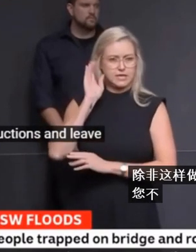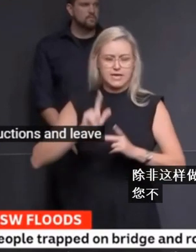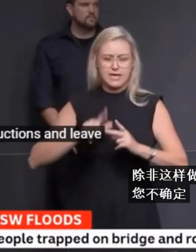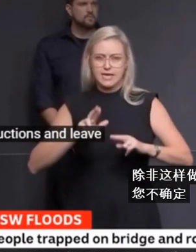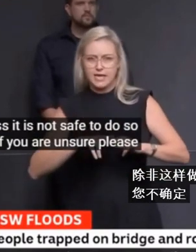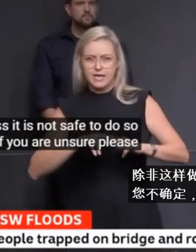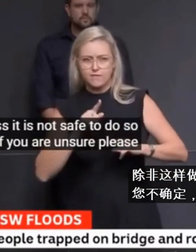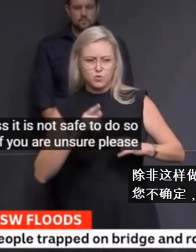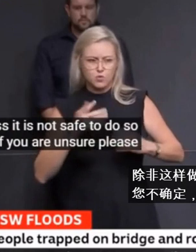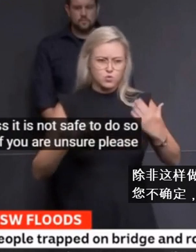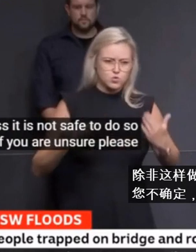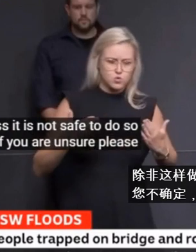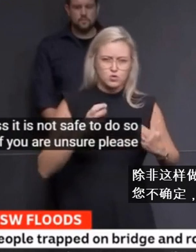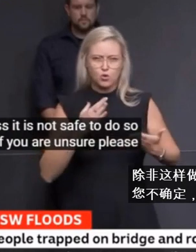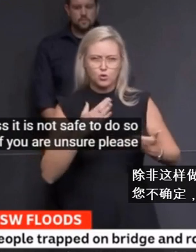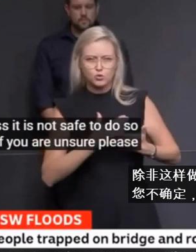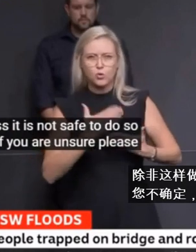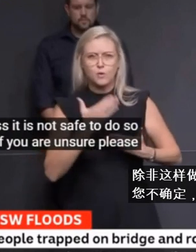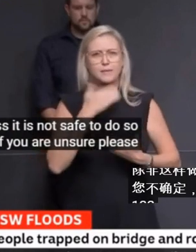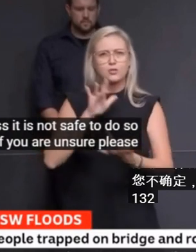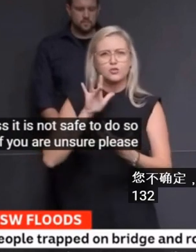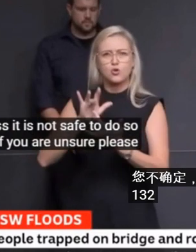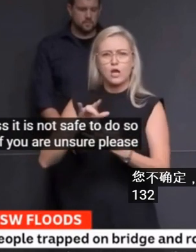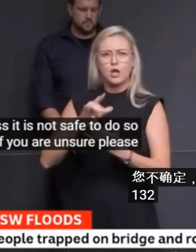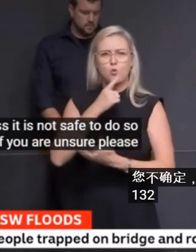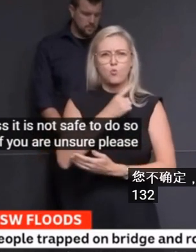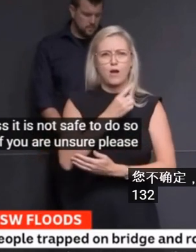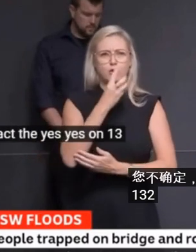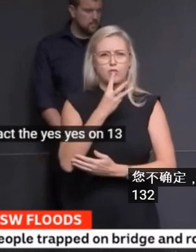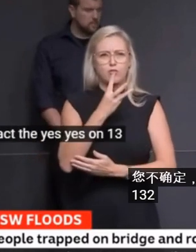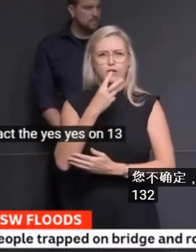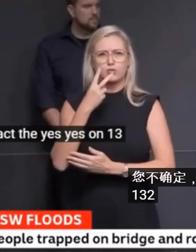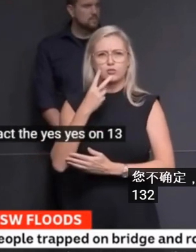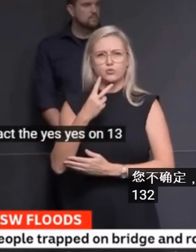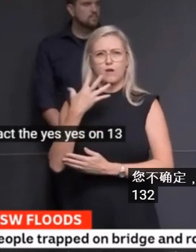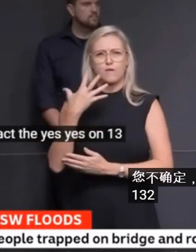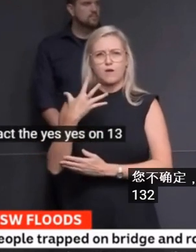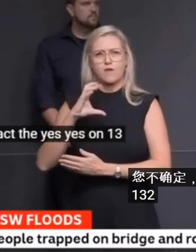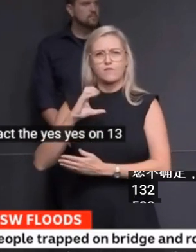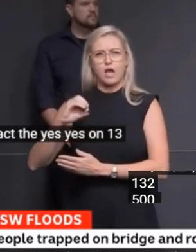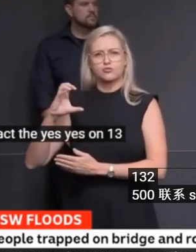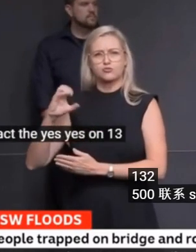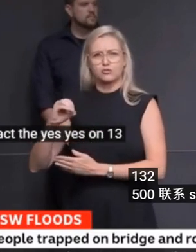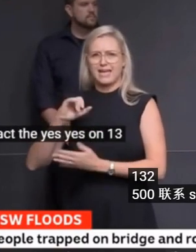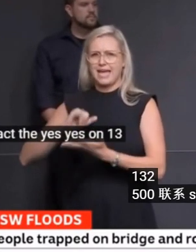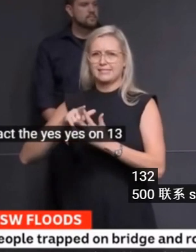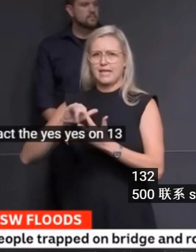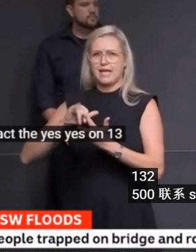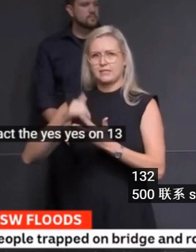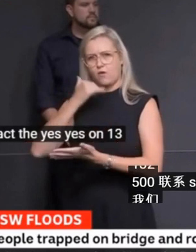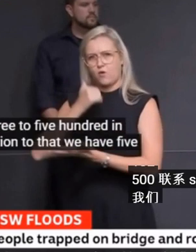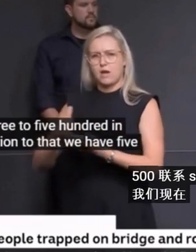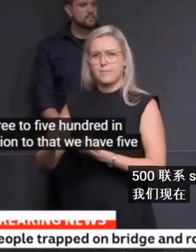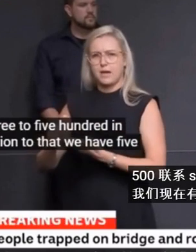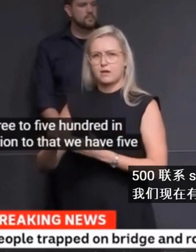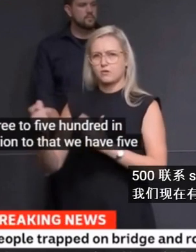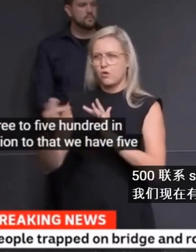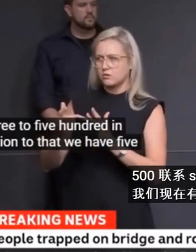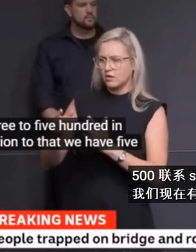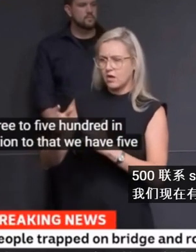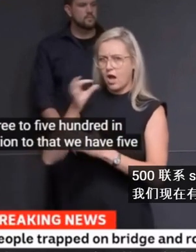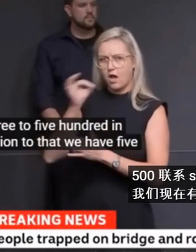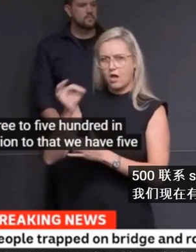are unsure, please contact the SES on 132 500. In addition to that, we have